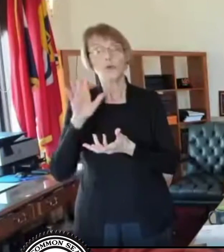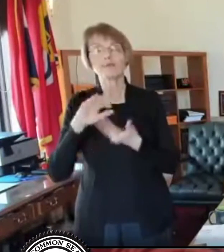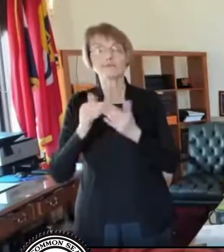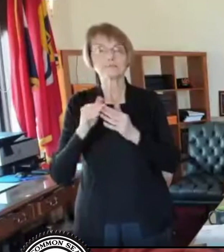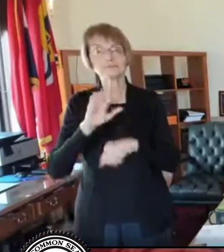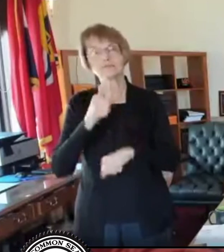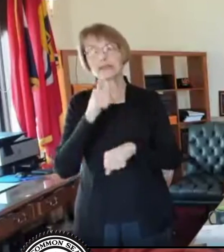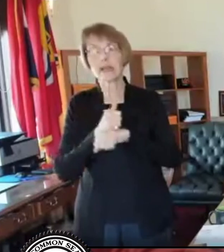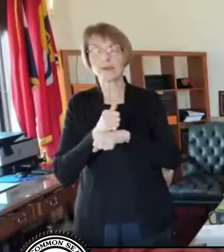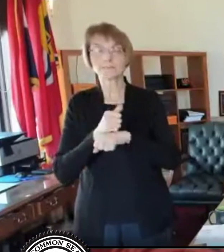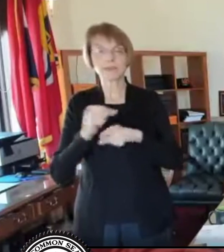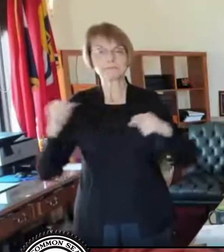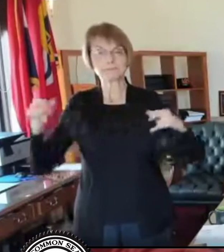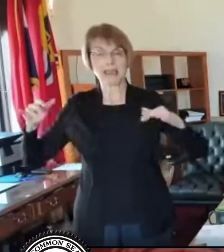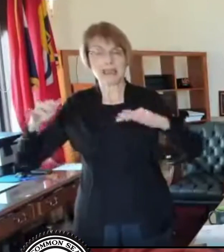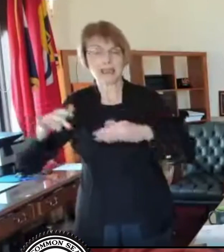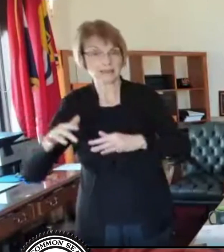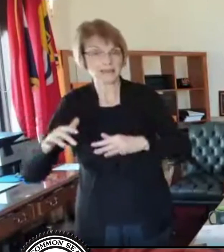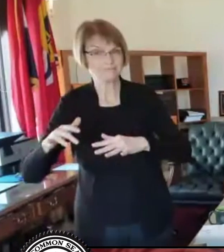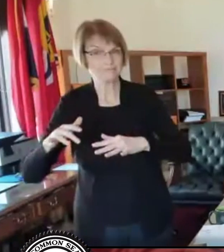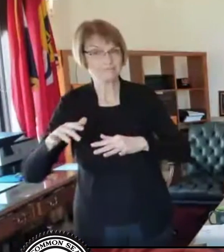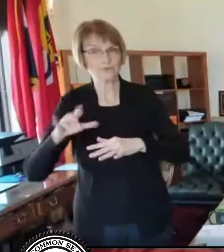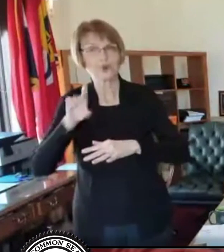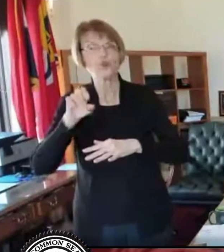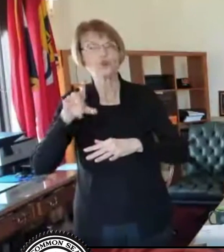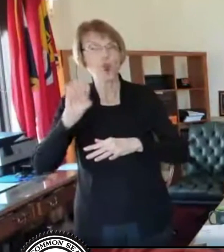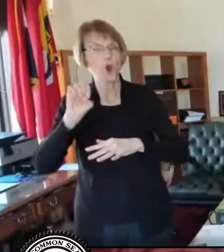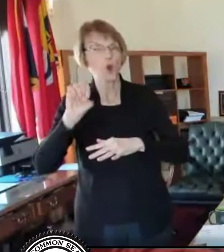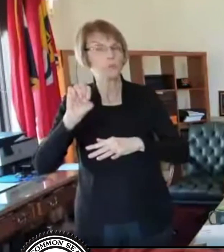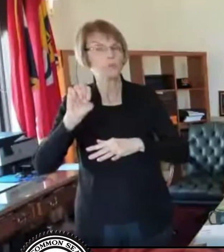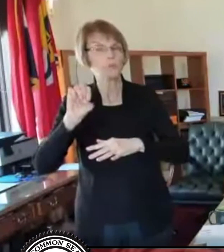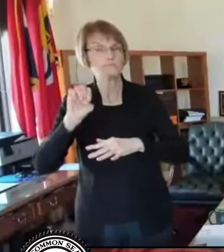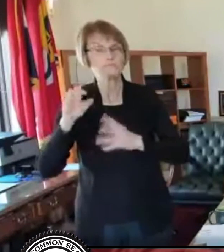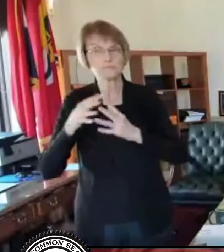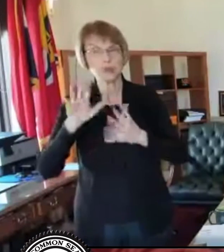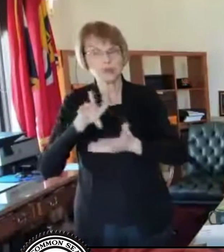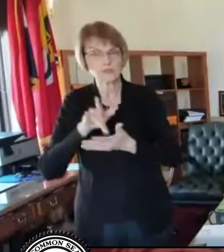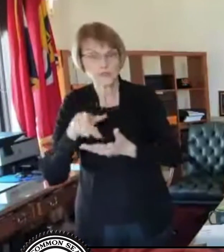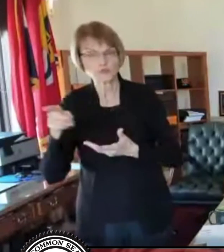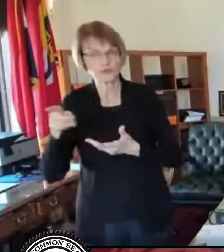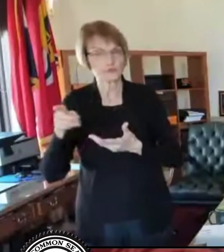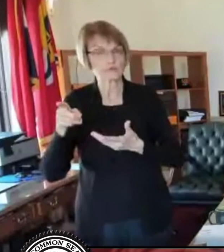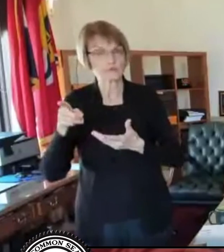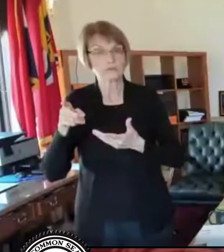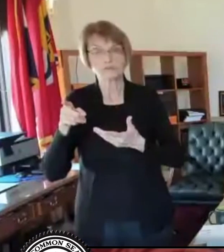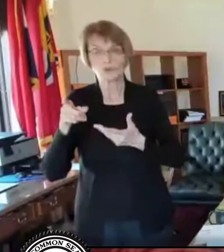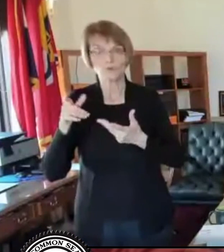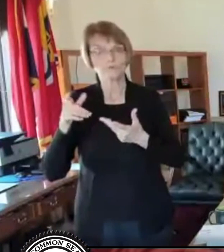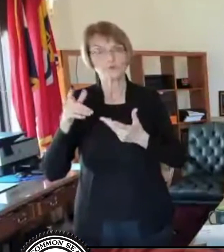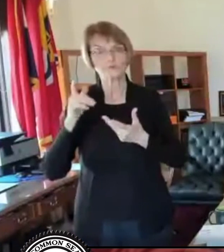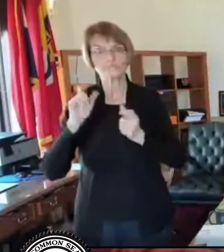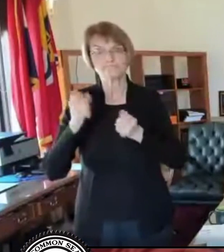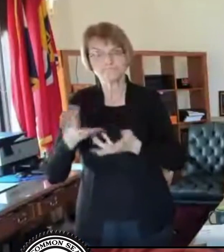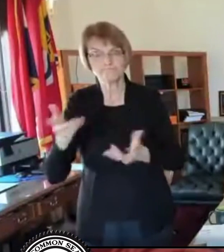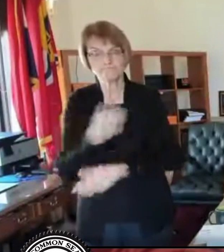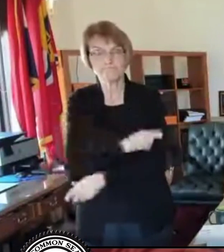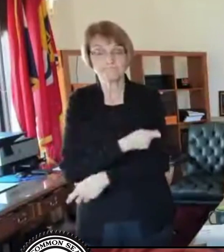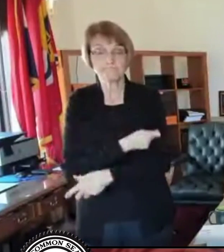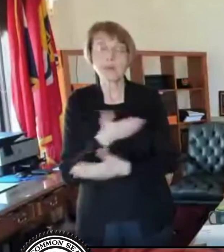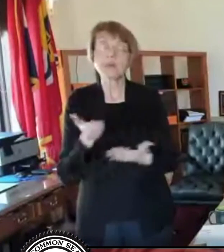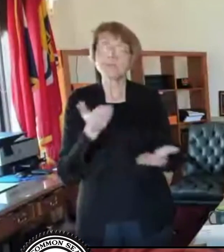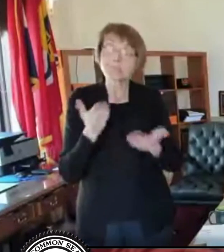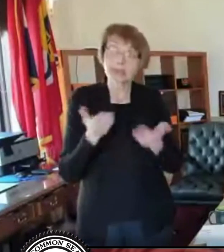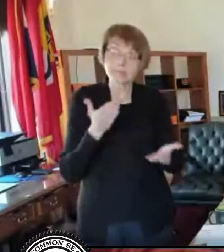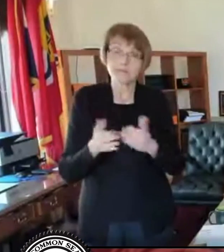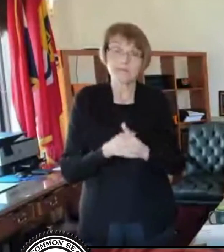event? You know, Andy, we might use the Dome or other large event spaces